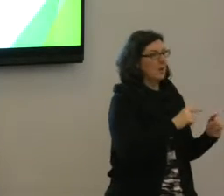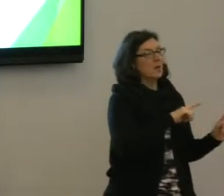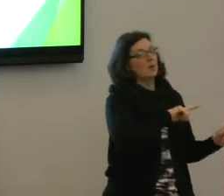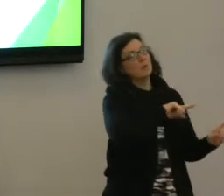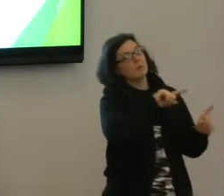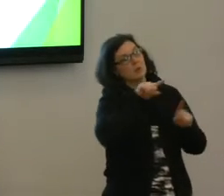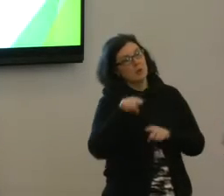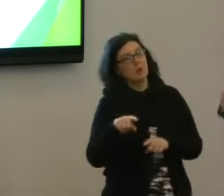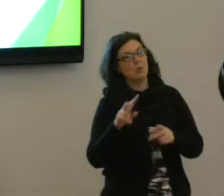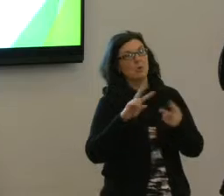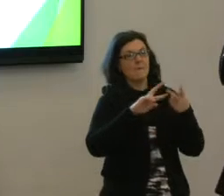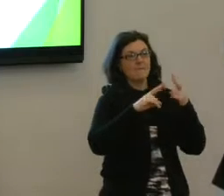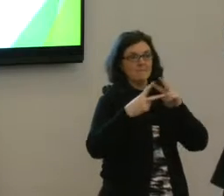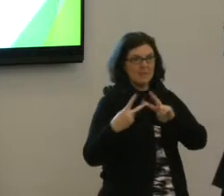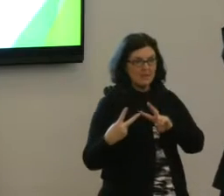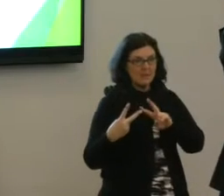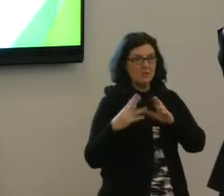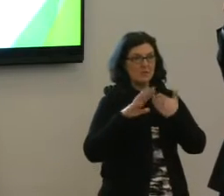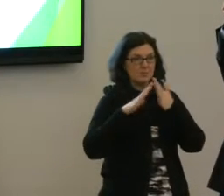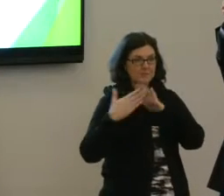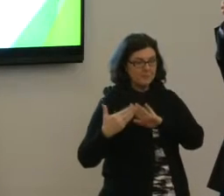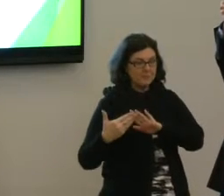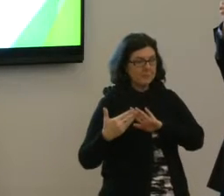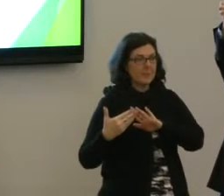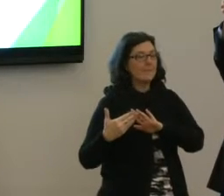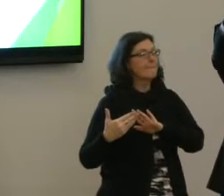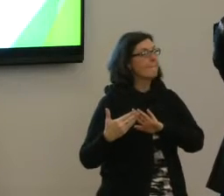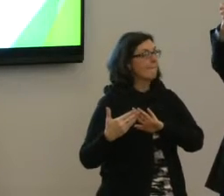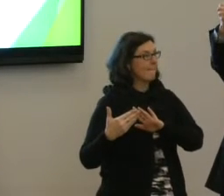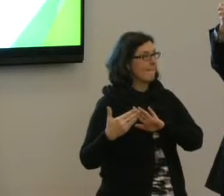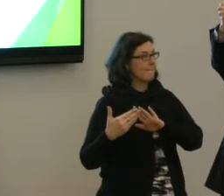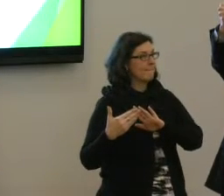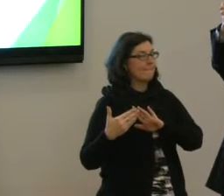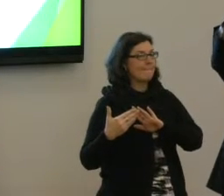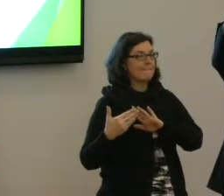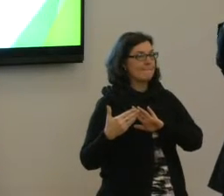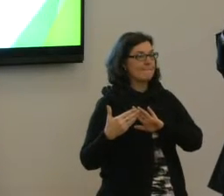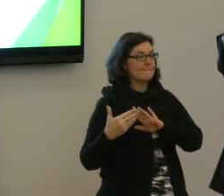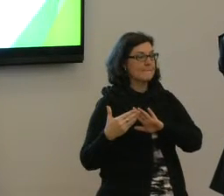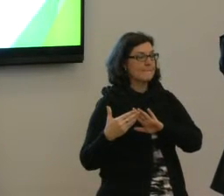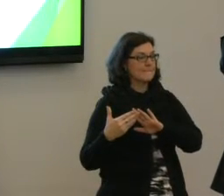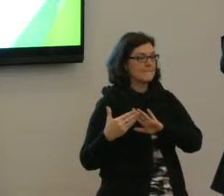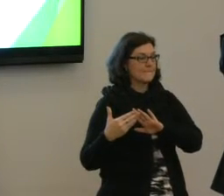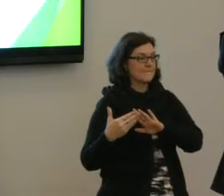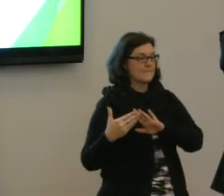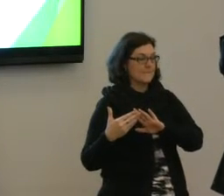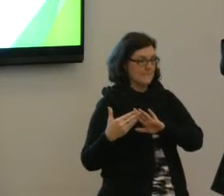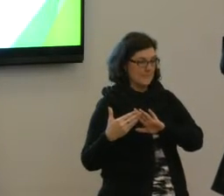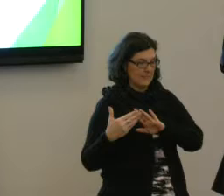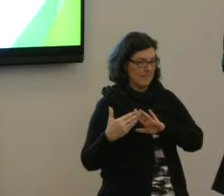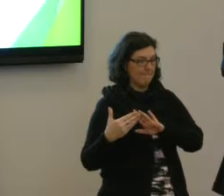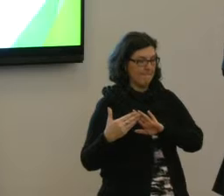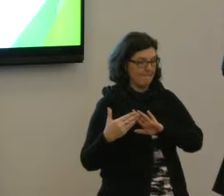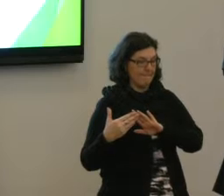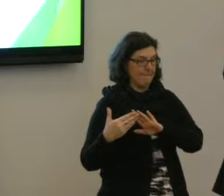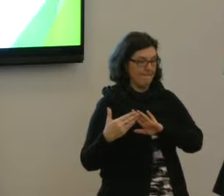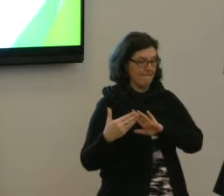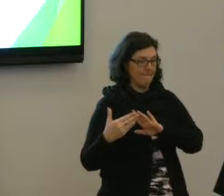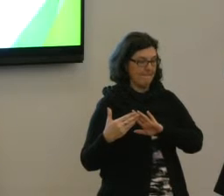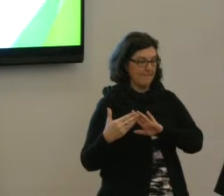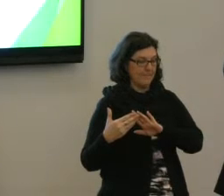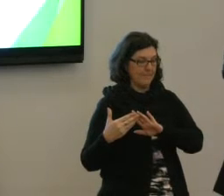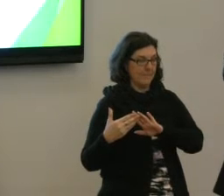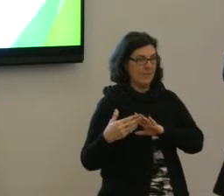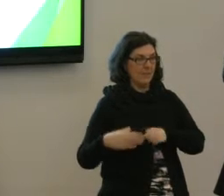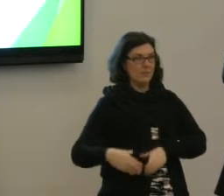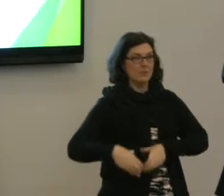certain village, hold on to the pole, and could not then, the pursuers